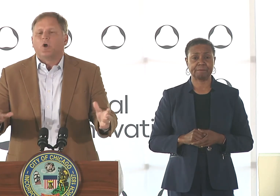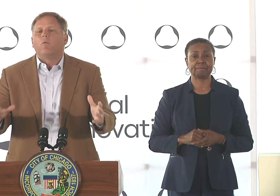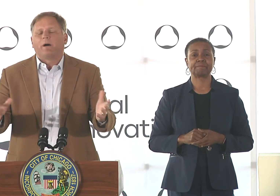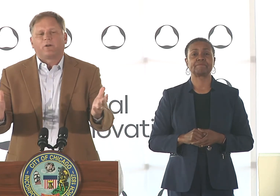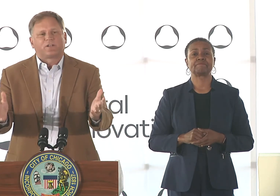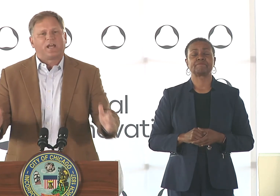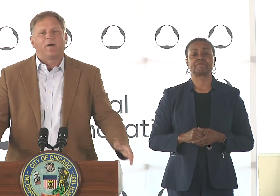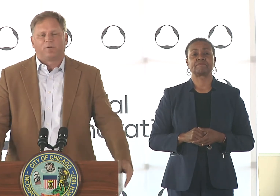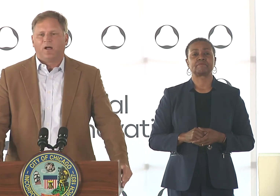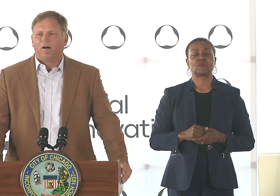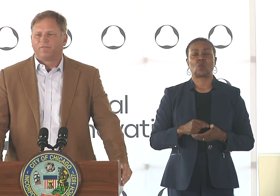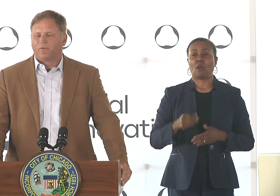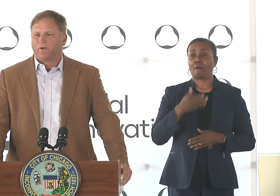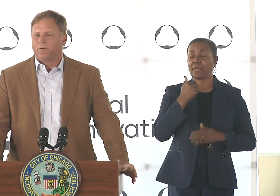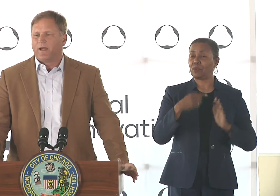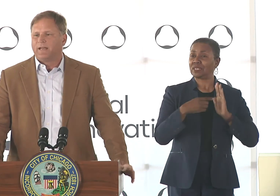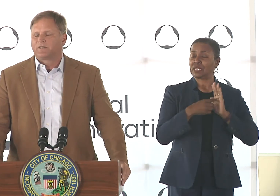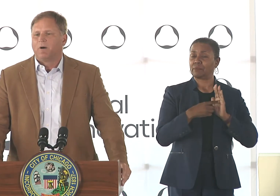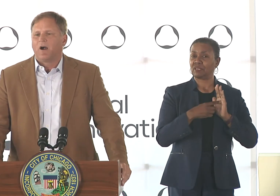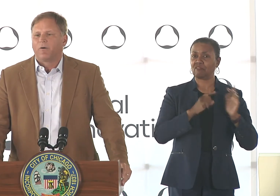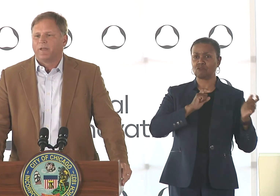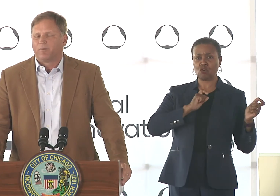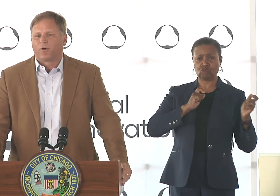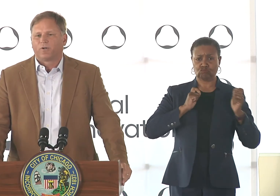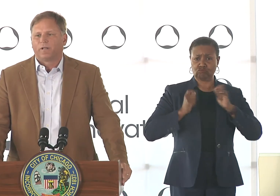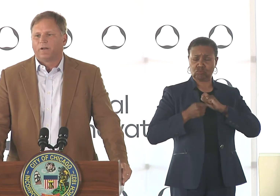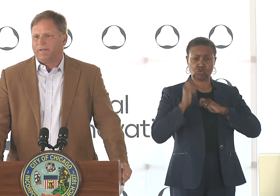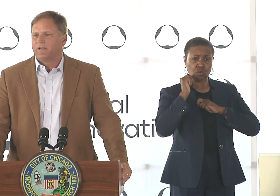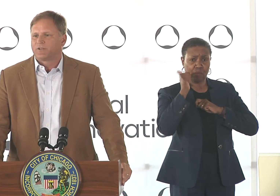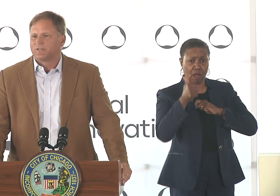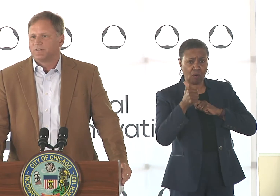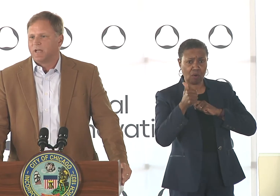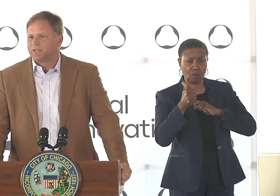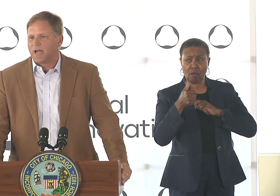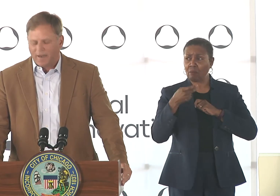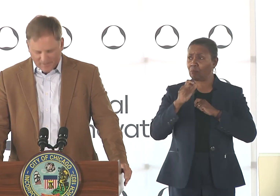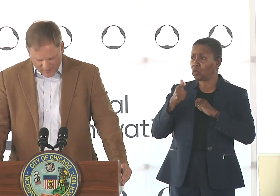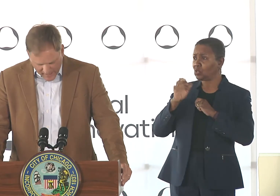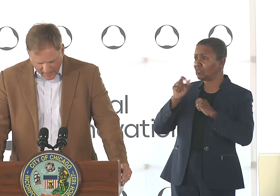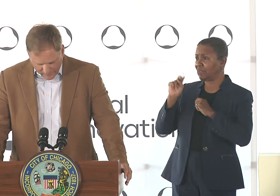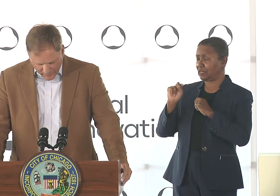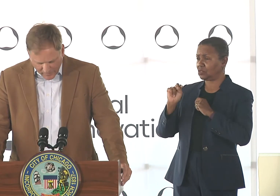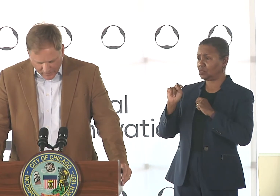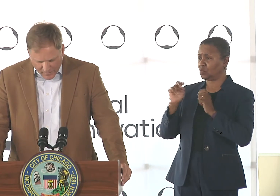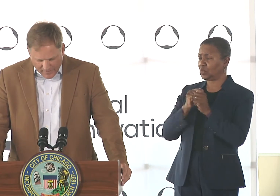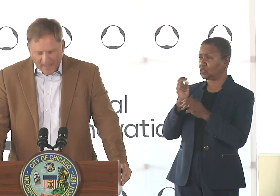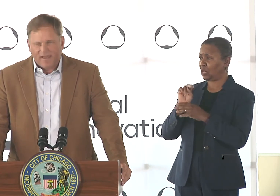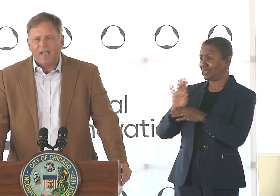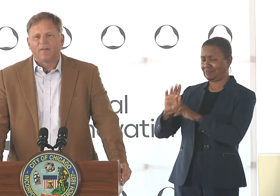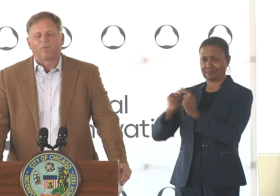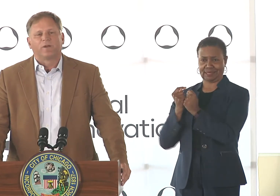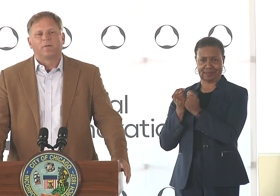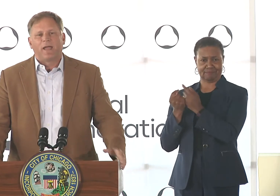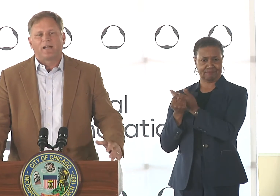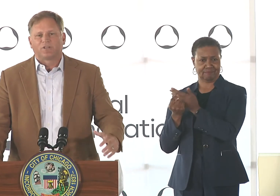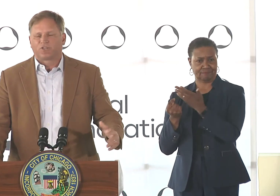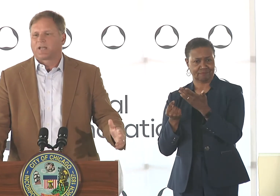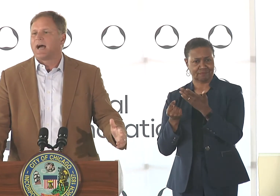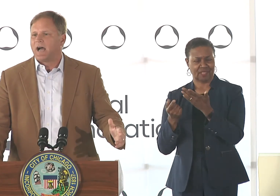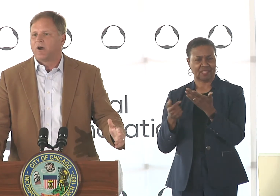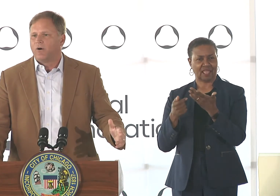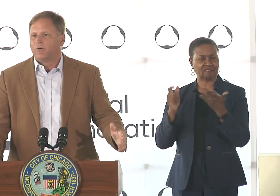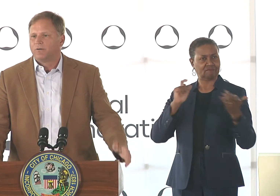And there's no better example of rewriting tomorrow than Portal Innovations and John and this team. They have